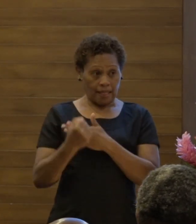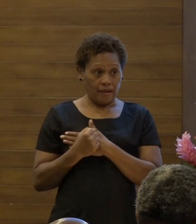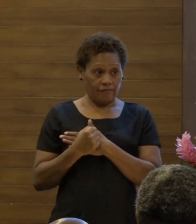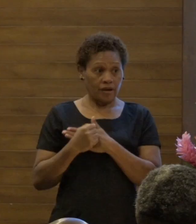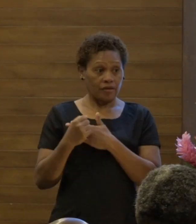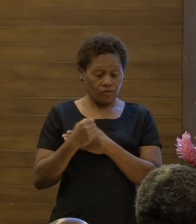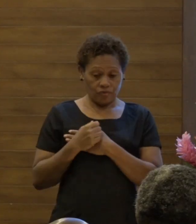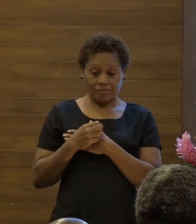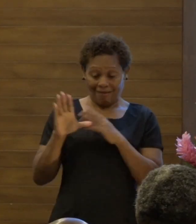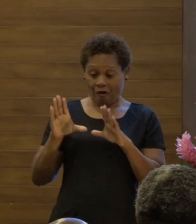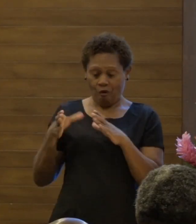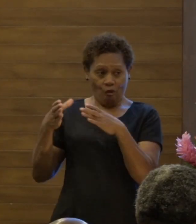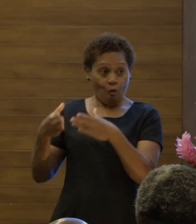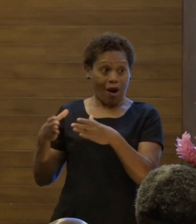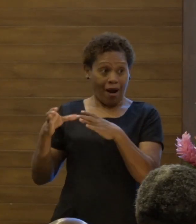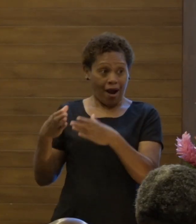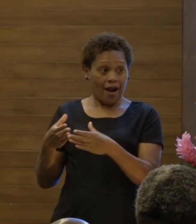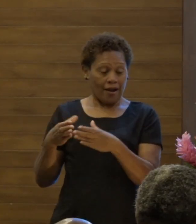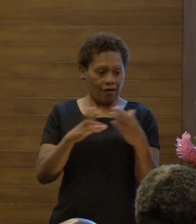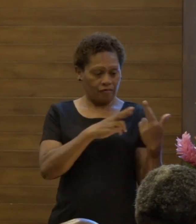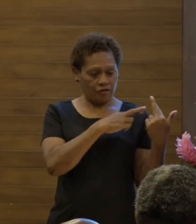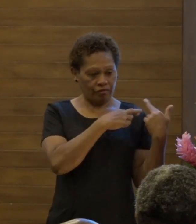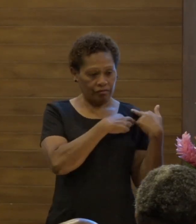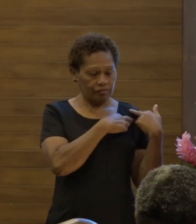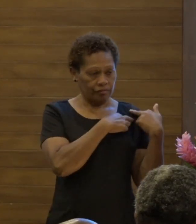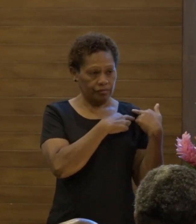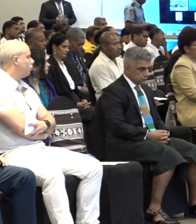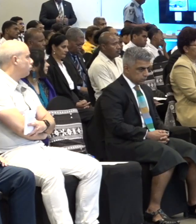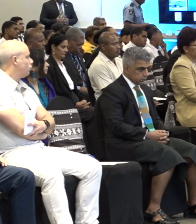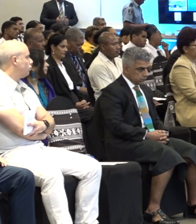are global responsibilities.